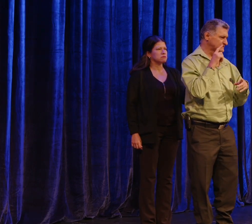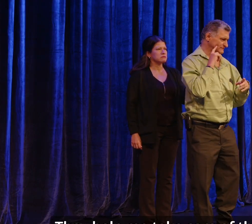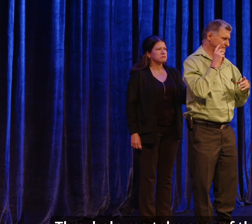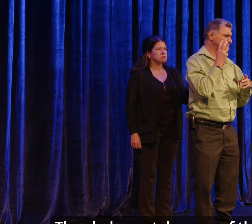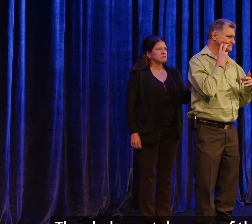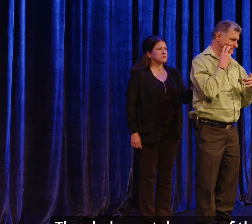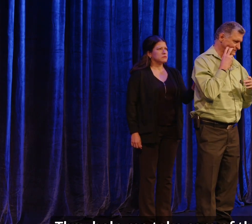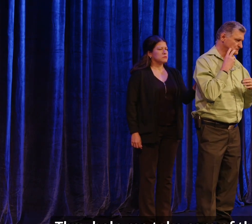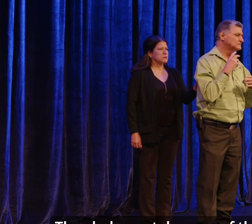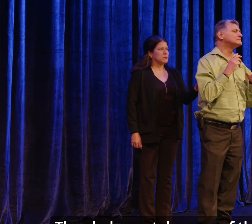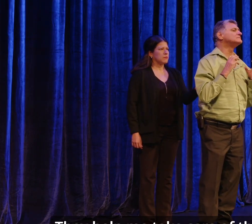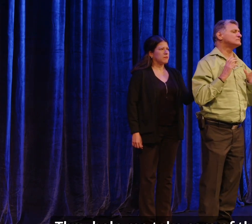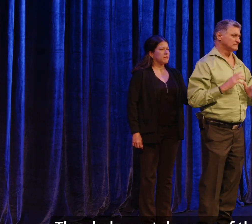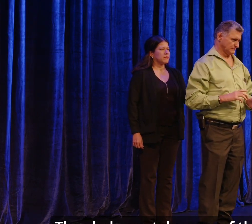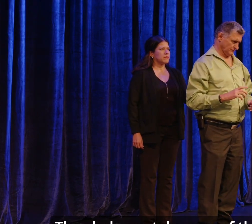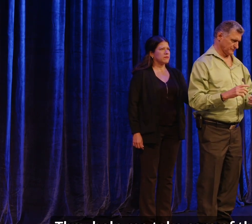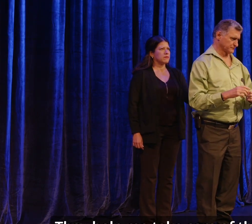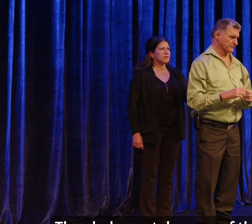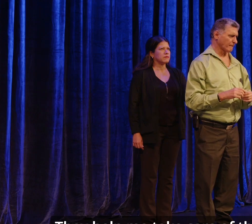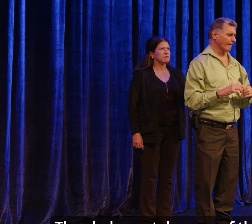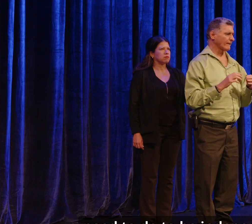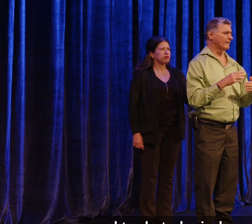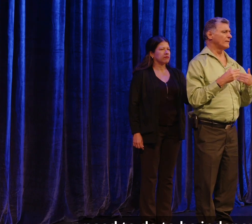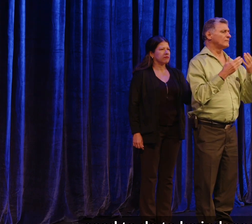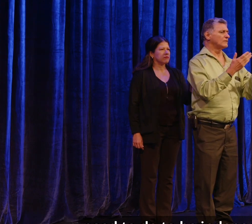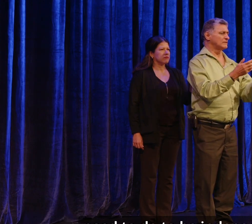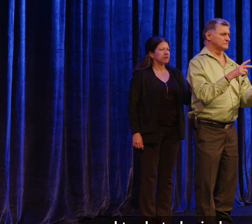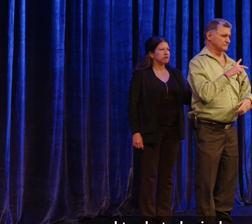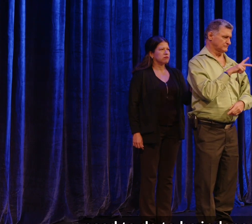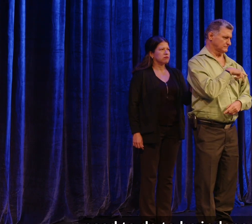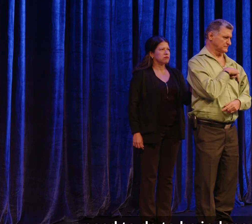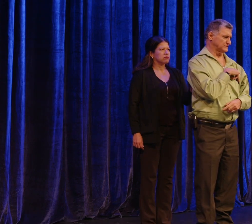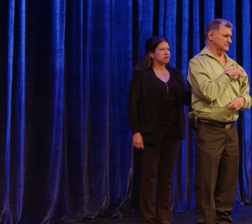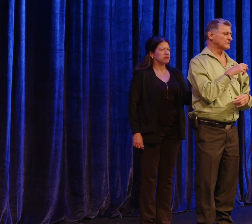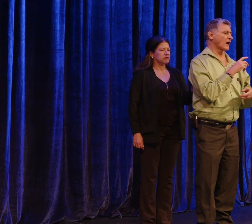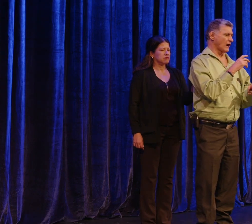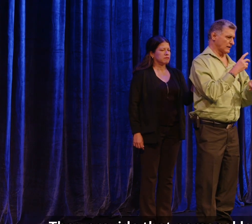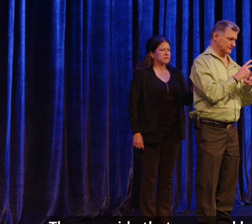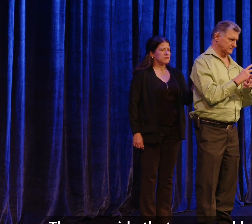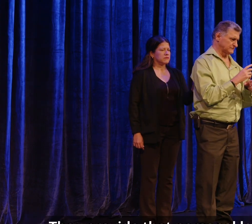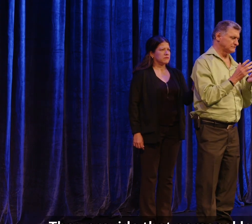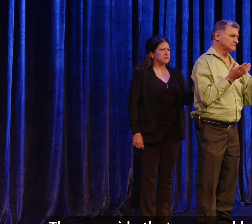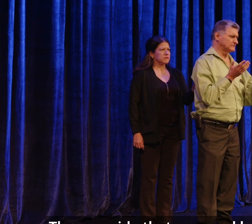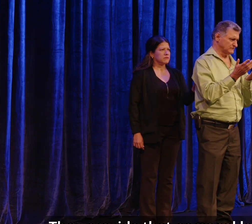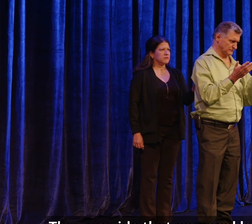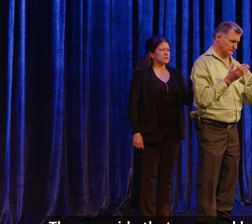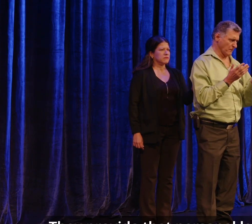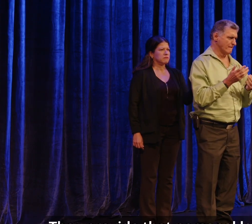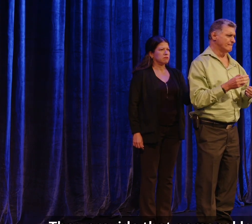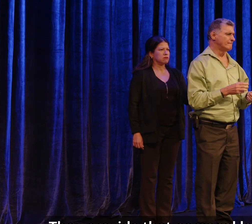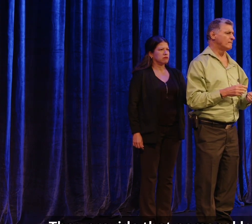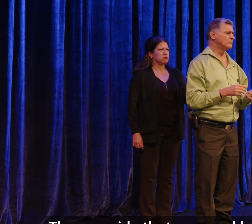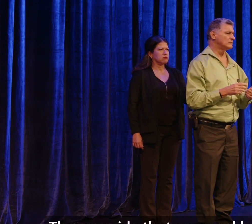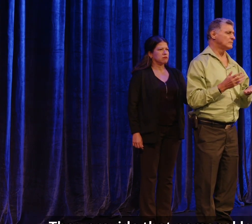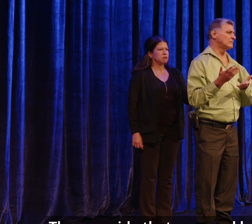They help me take care of things that I need to do to be independent. They provide that personal level of care.